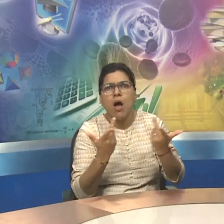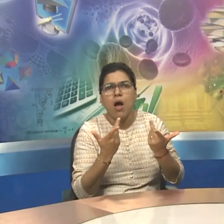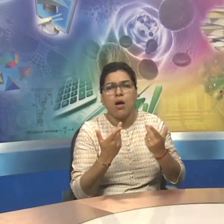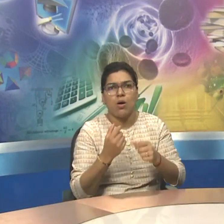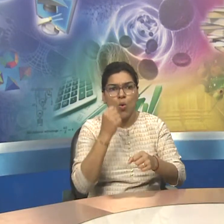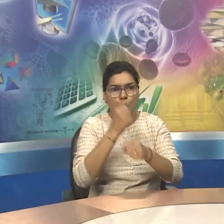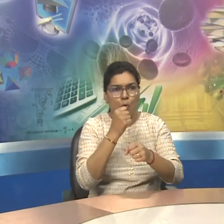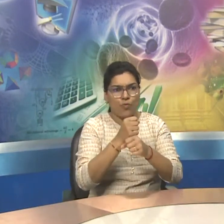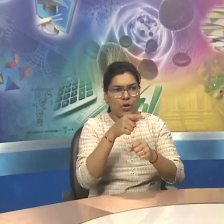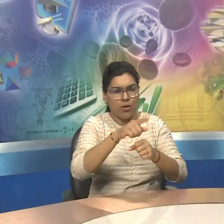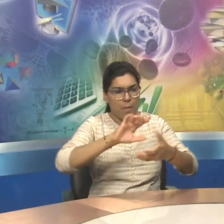shapes